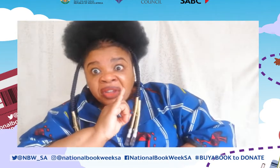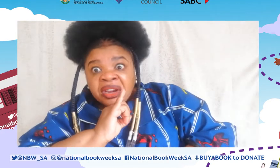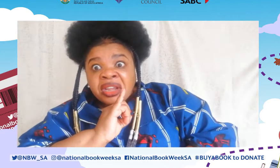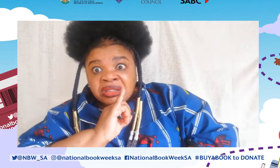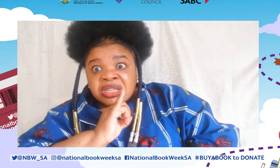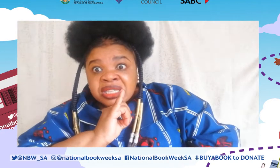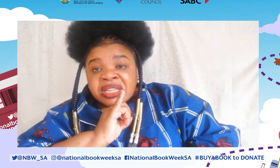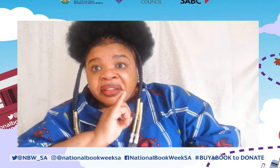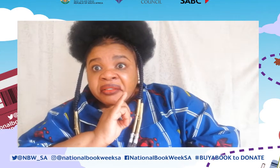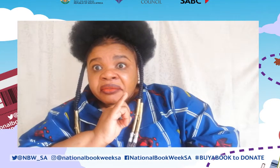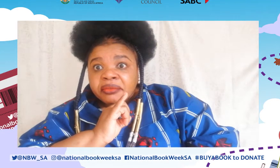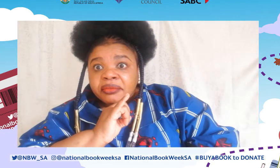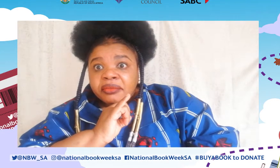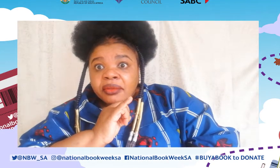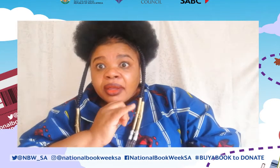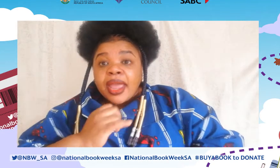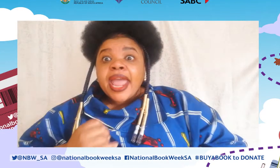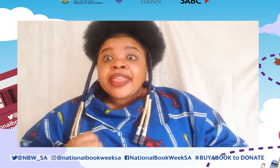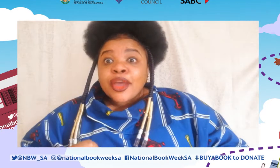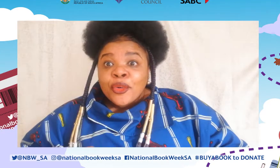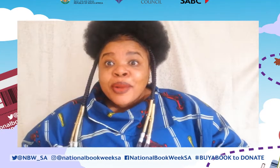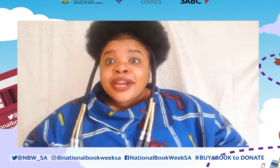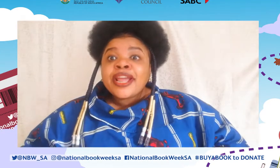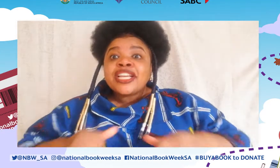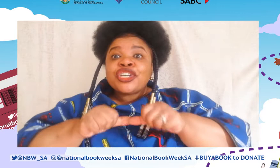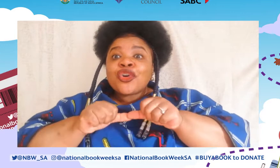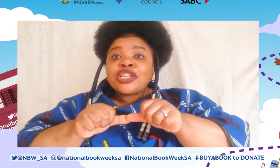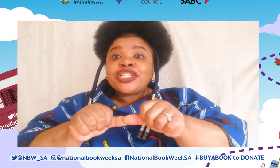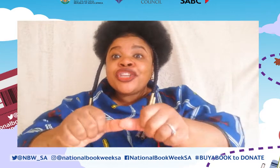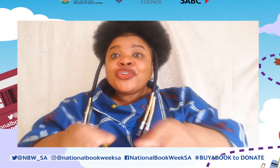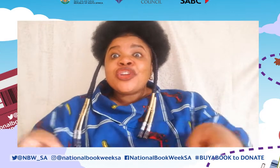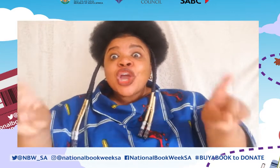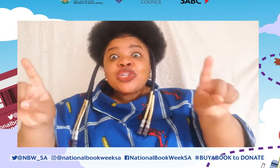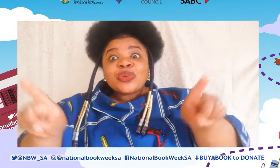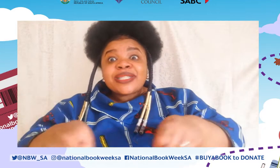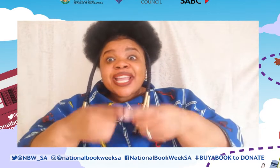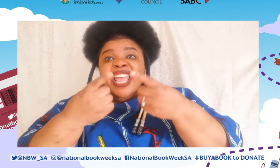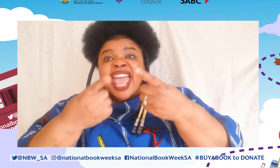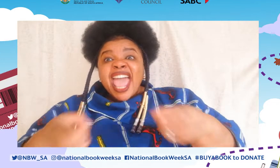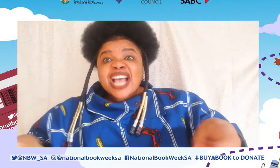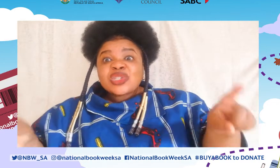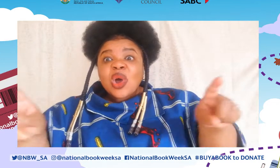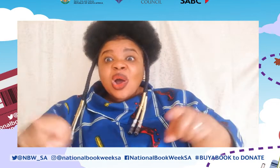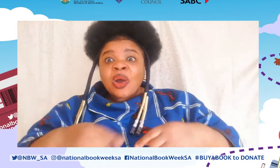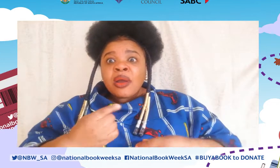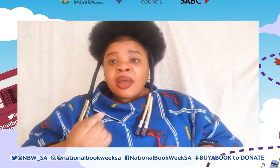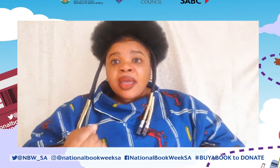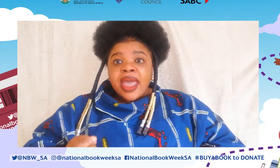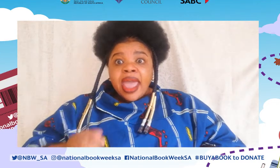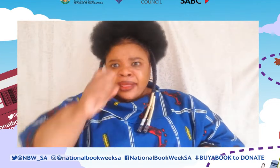very, very interesting. And the woman, she continued to sing her